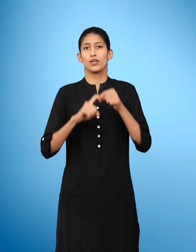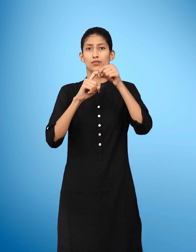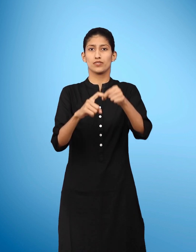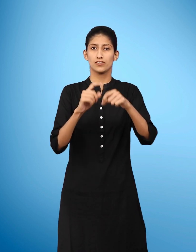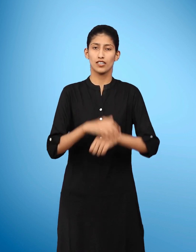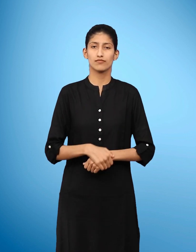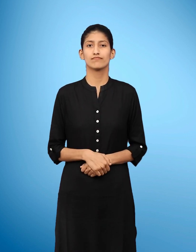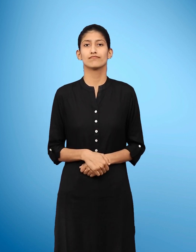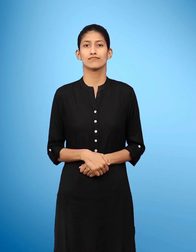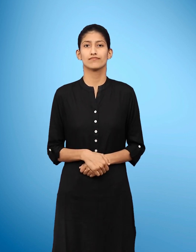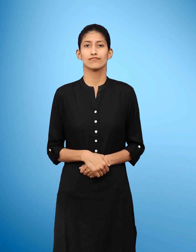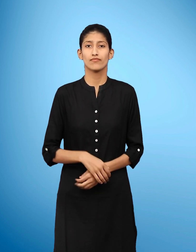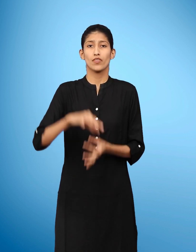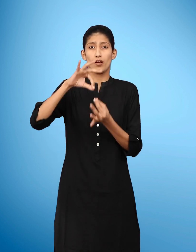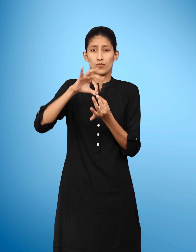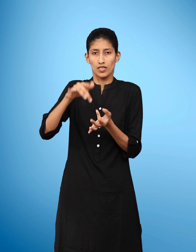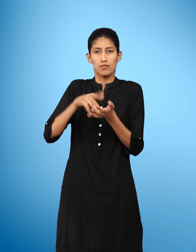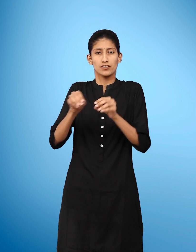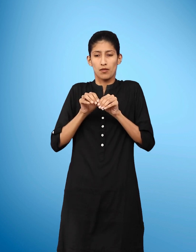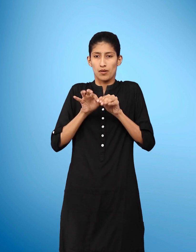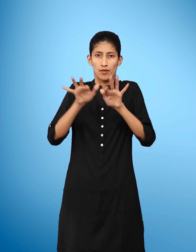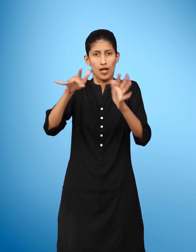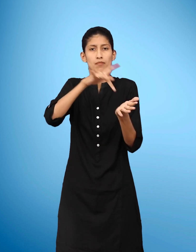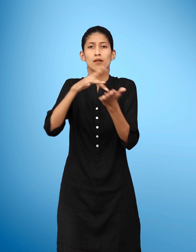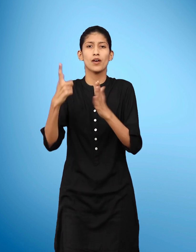Can you think of how Buddhism spread to these lands?